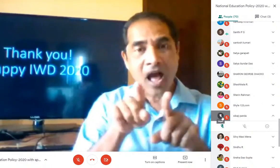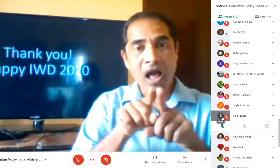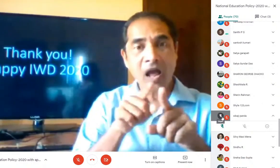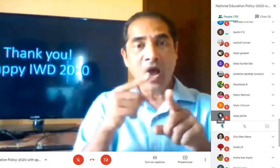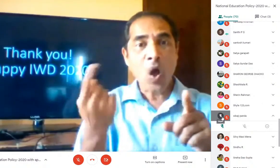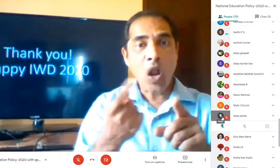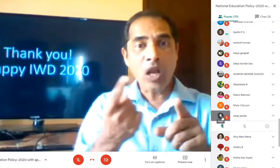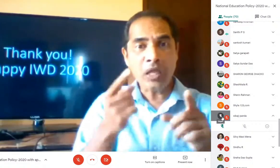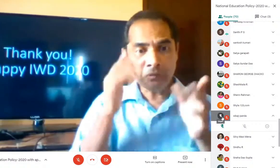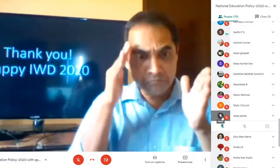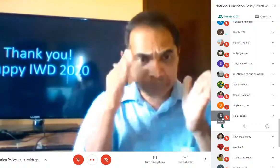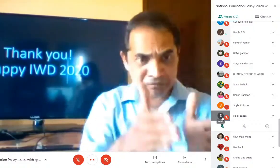flexibility in the learning.